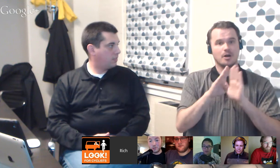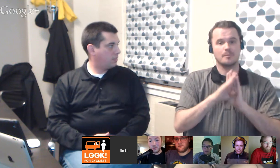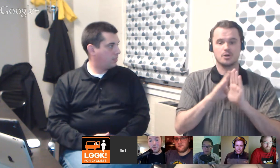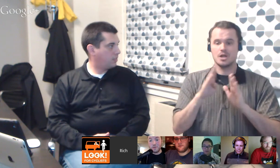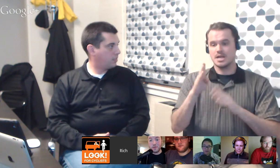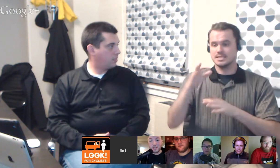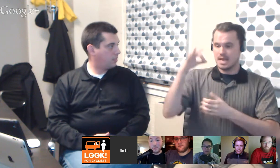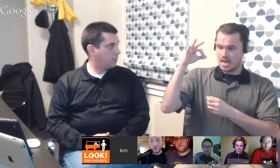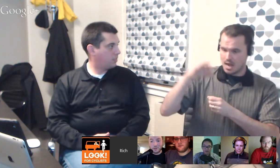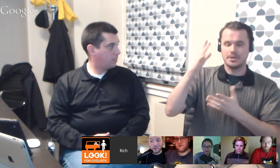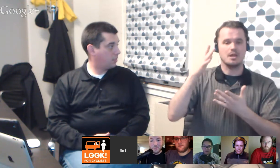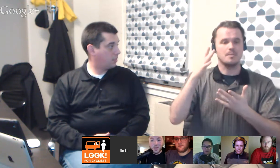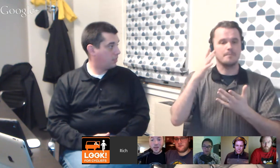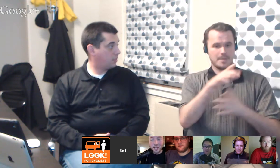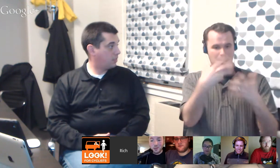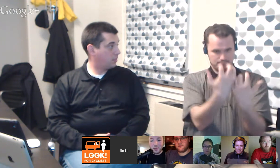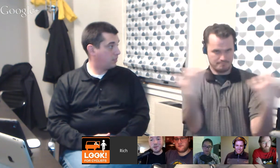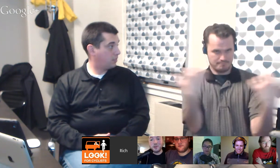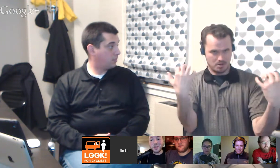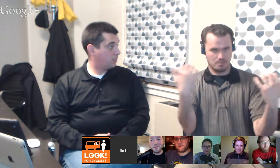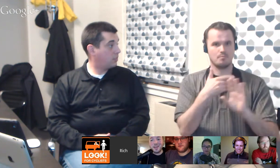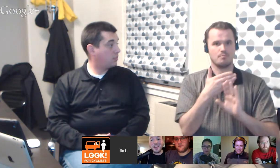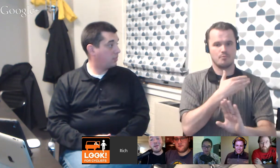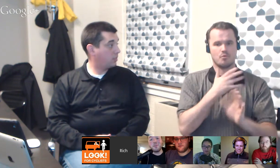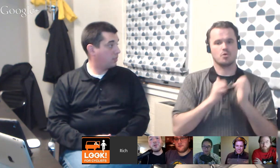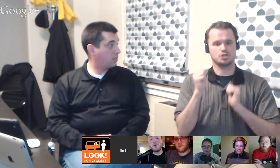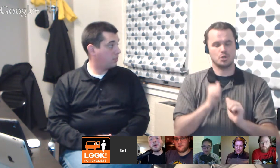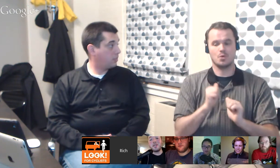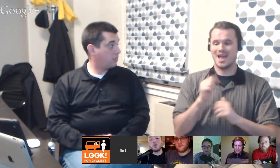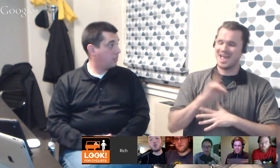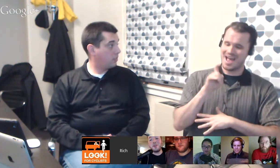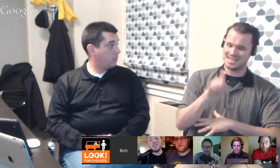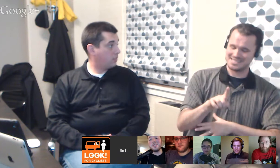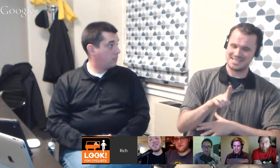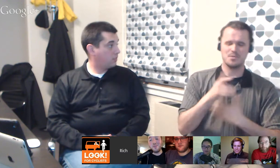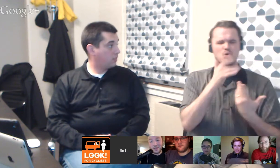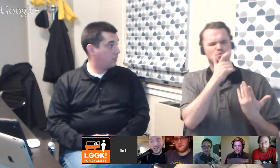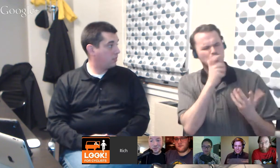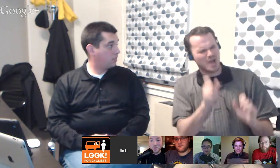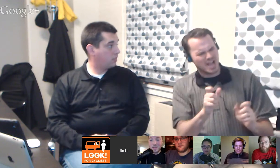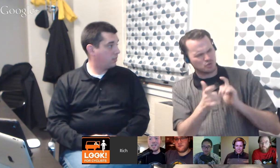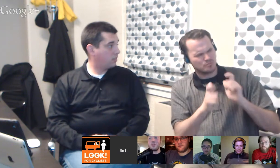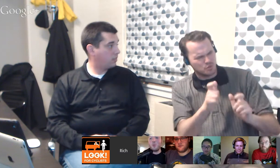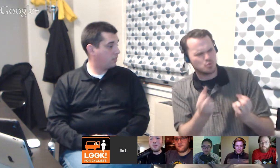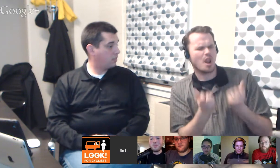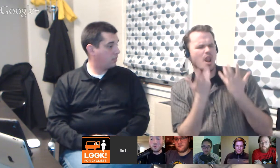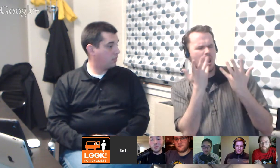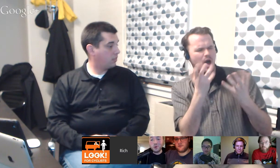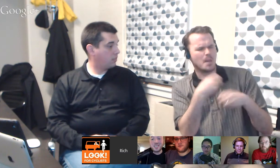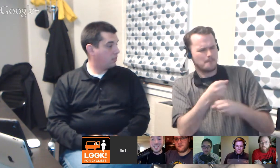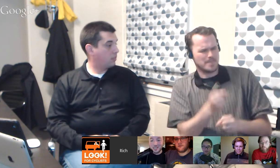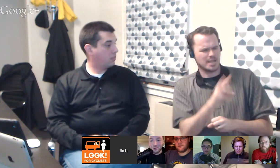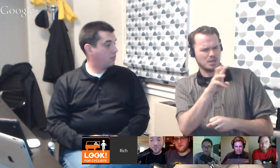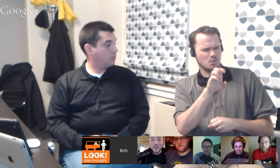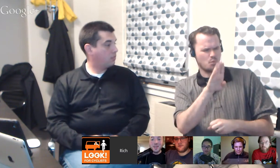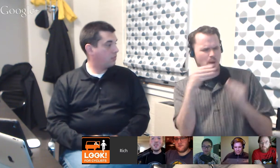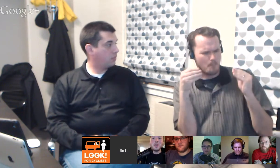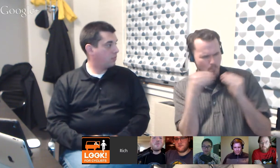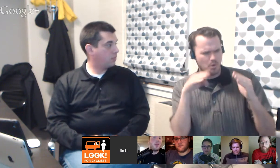show. So for this episode, I asked the panel to nominate a developer who has contributed significantly to making the web more